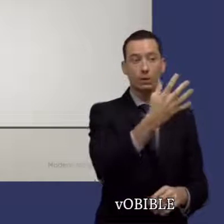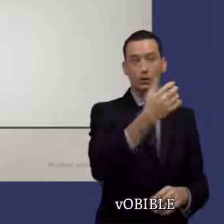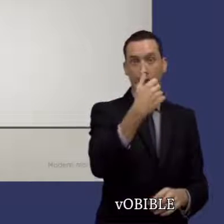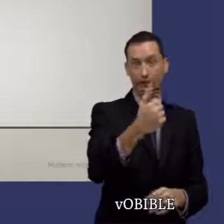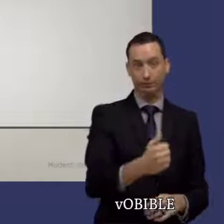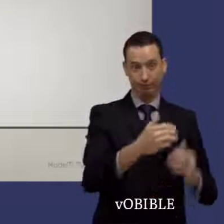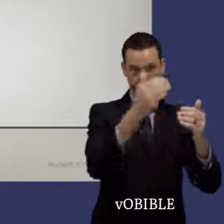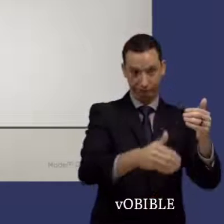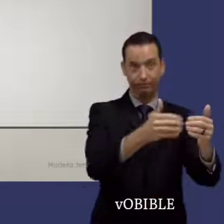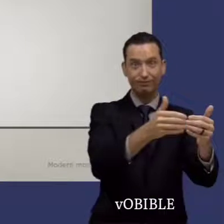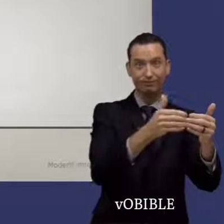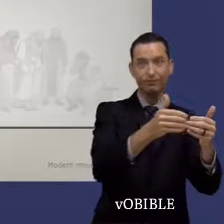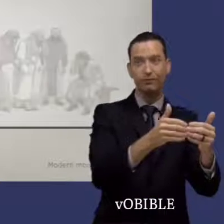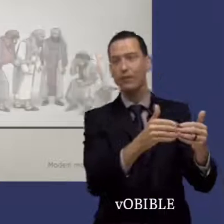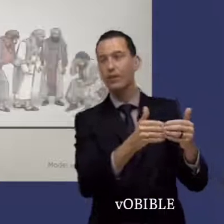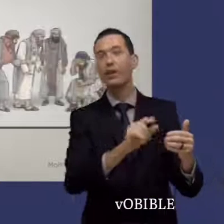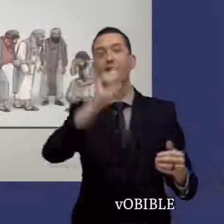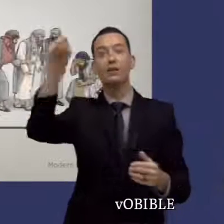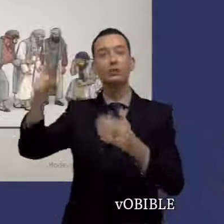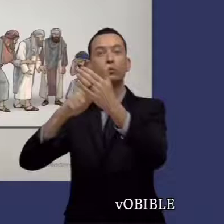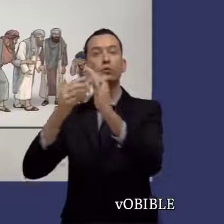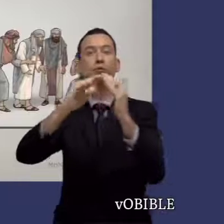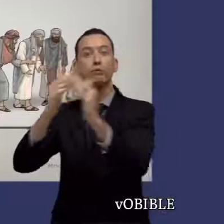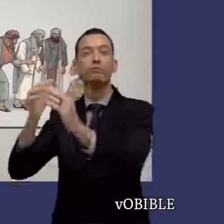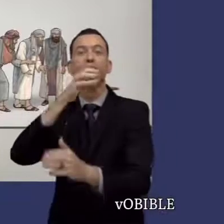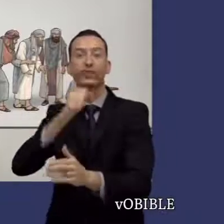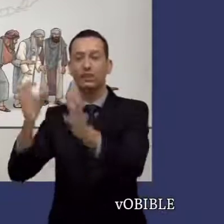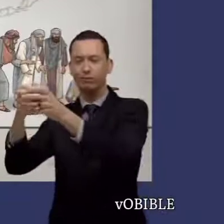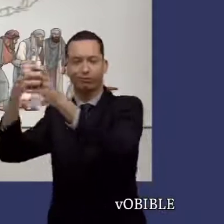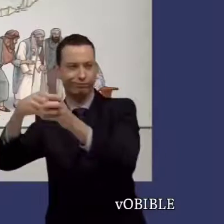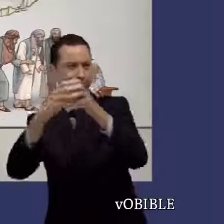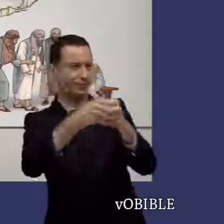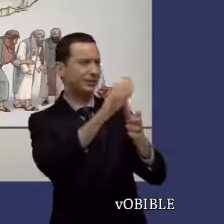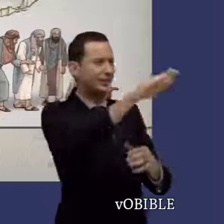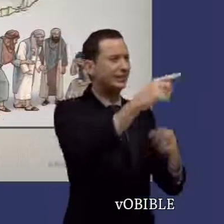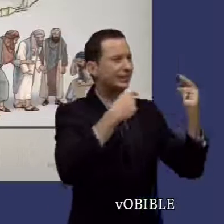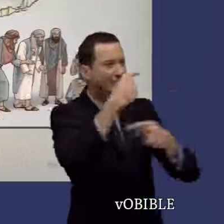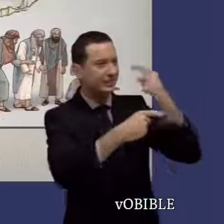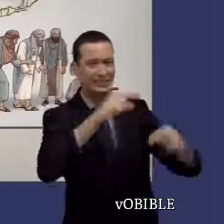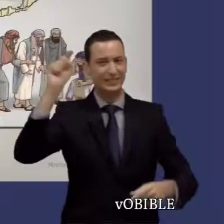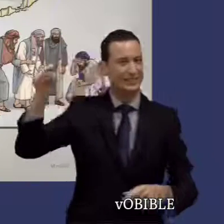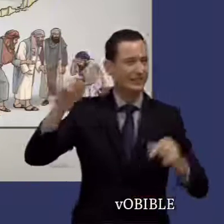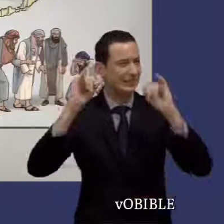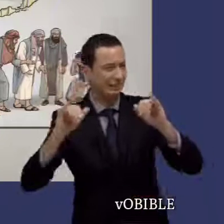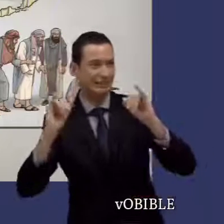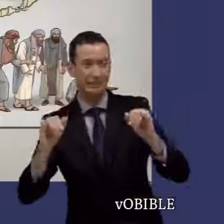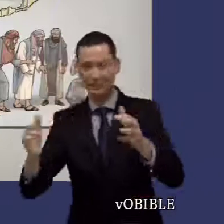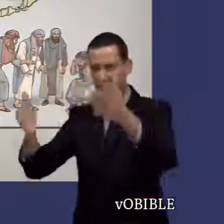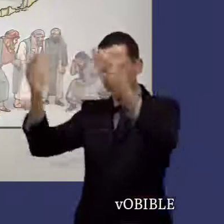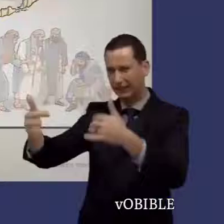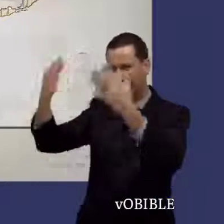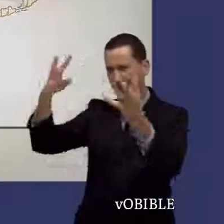of 456 BCE. Men from Jerusalem told Nehemiah about the deplorable condition of the city's walls and gates.